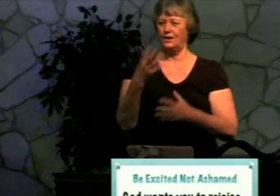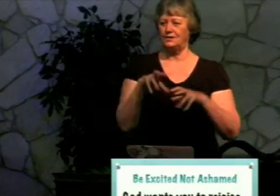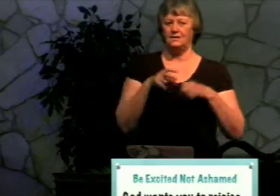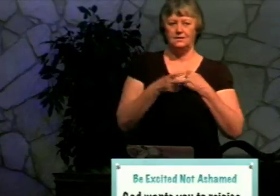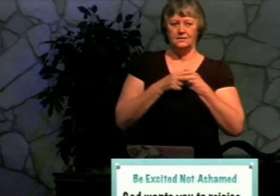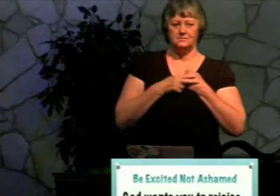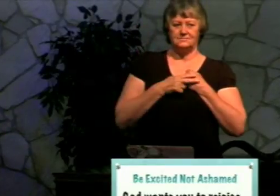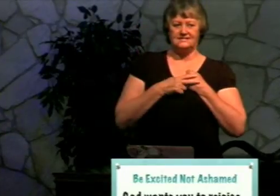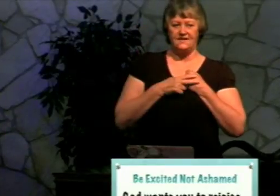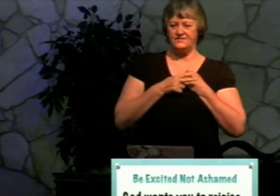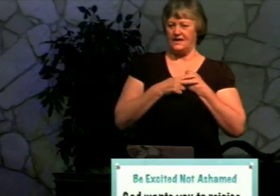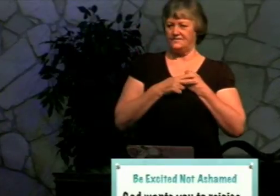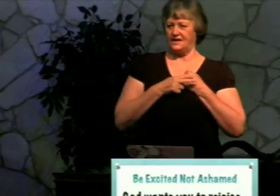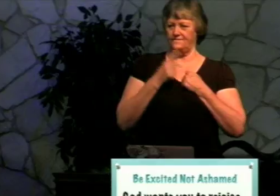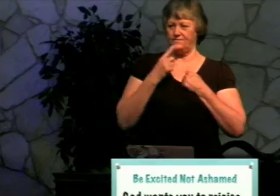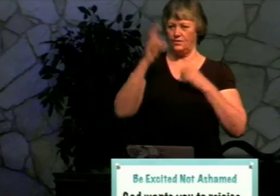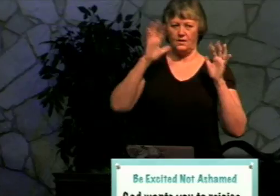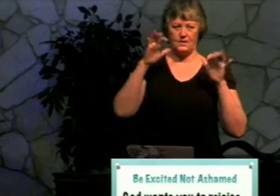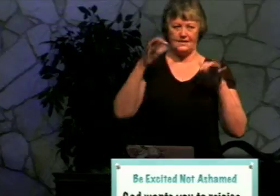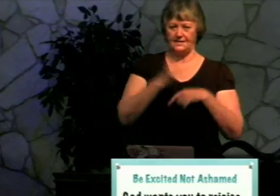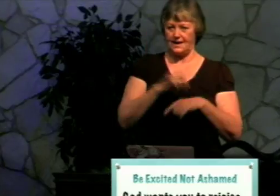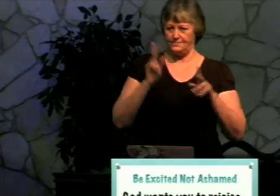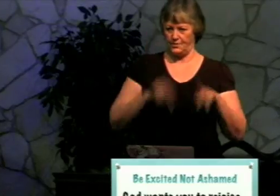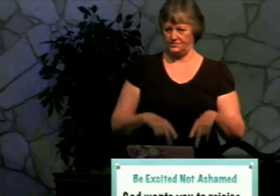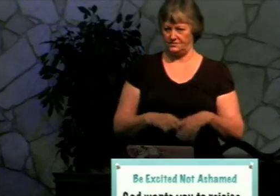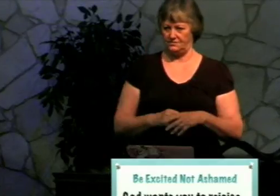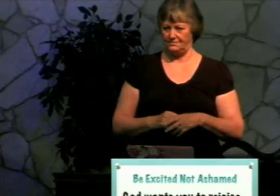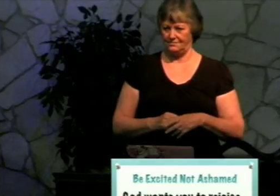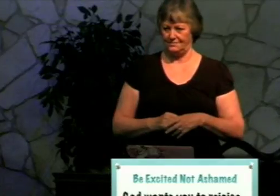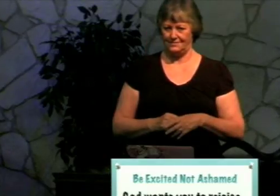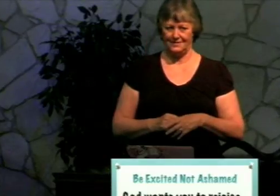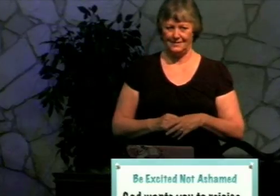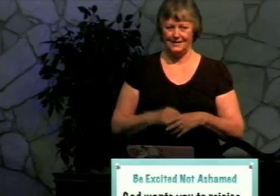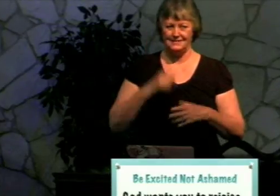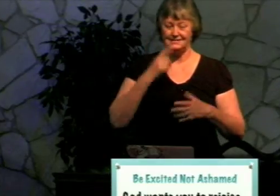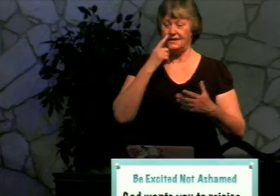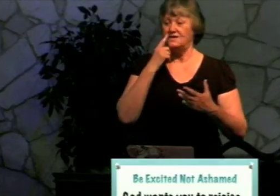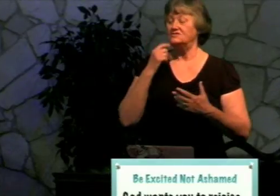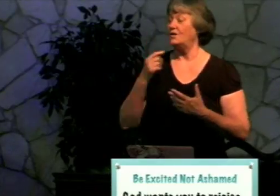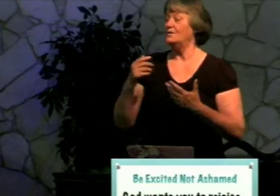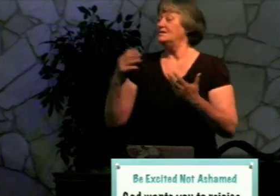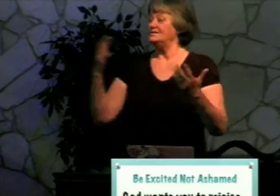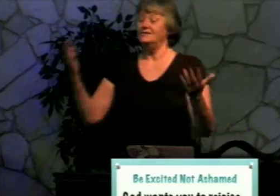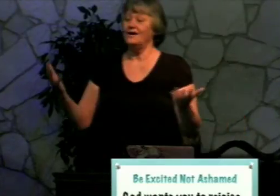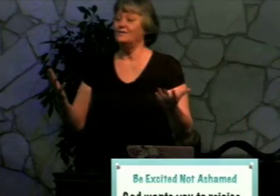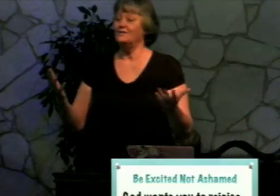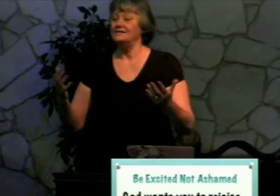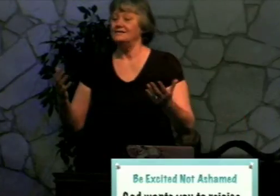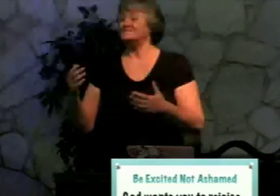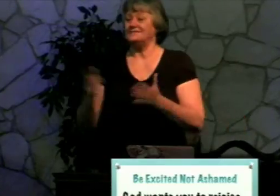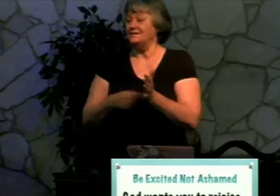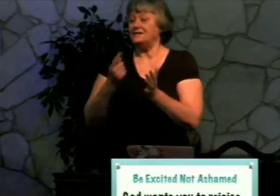one save for a rainy day person. See, so, you know,